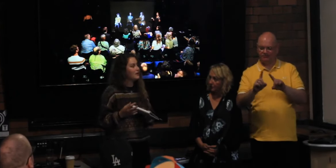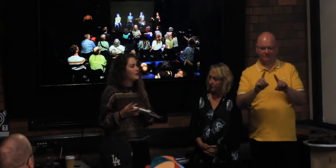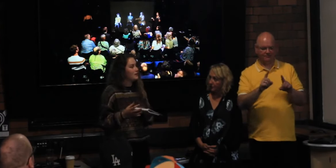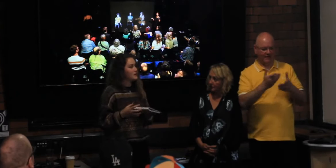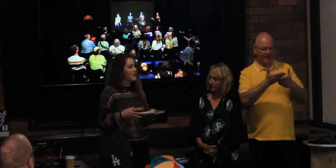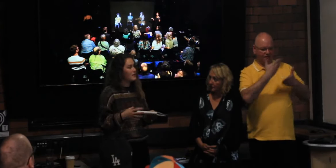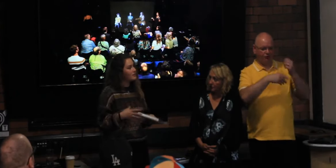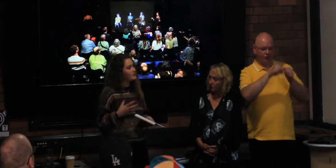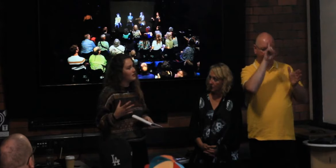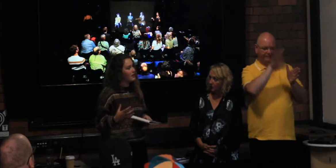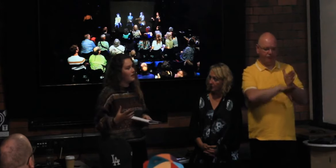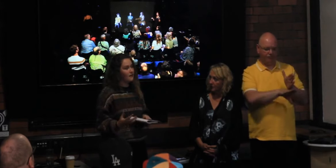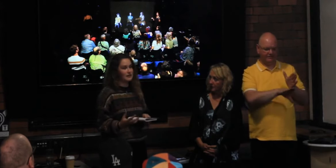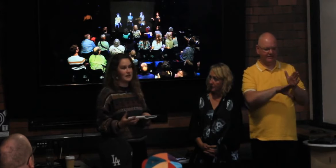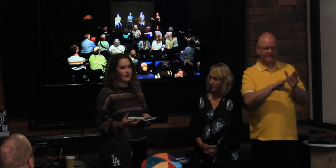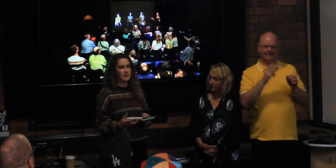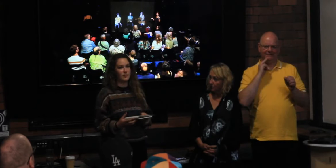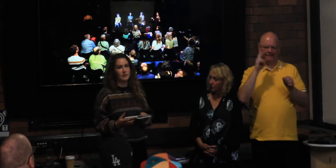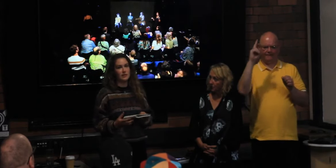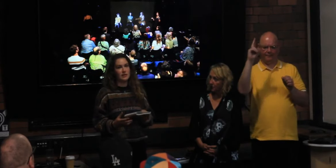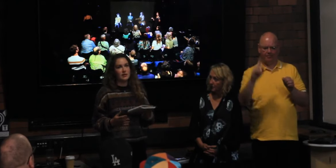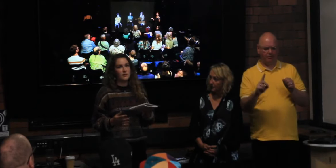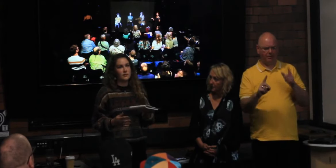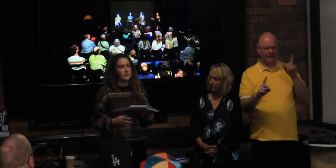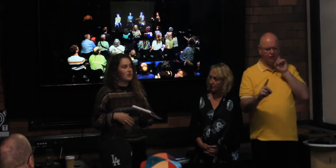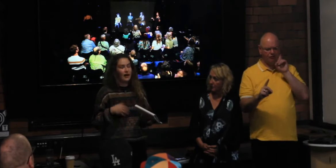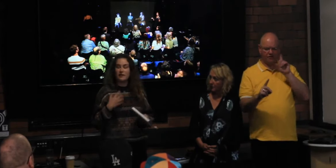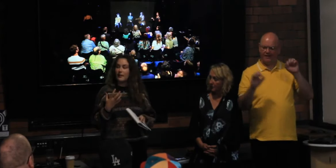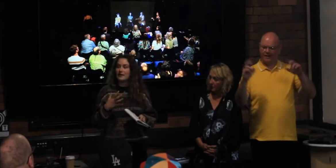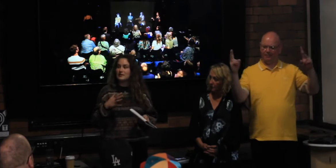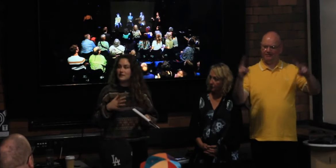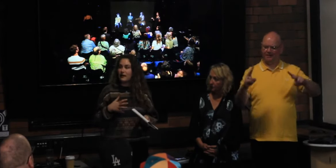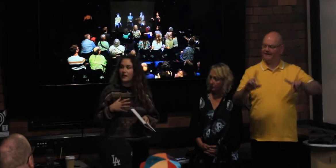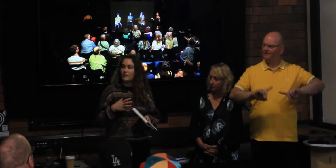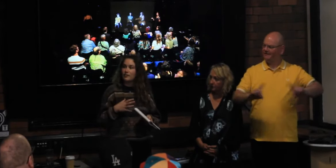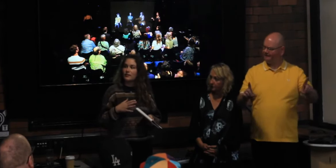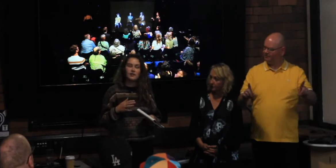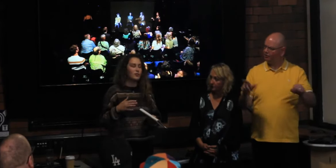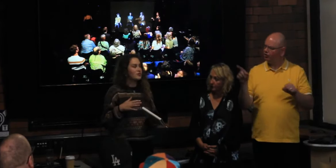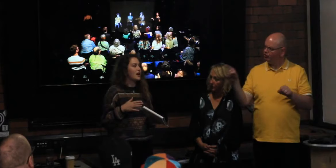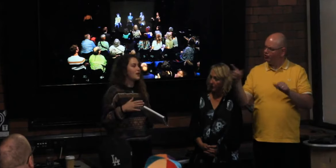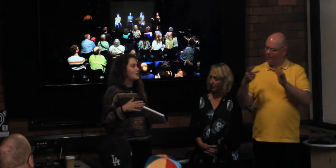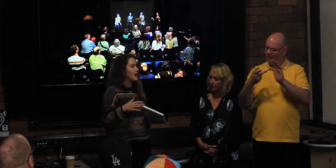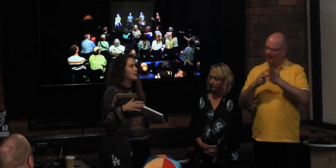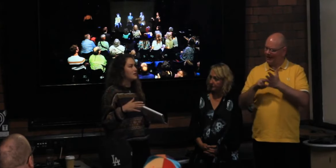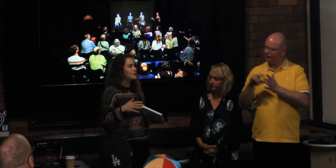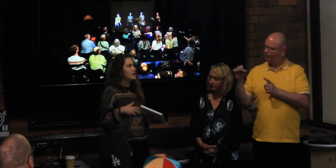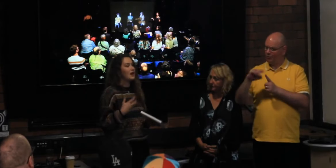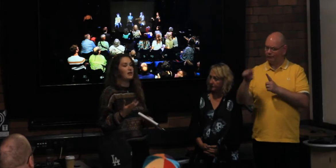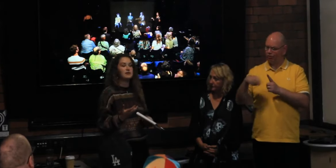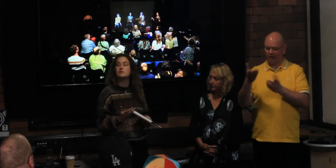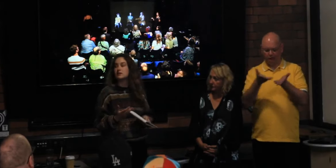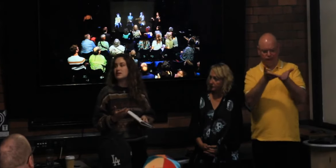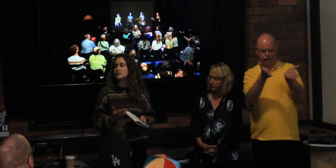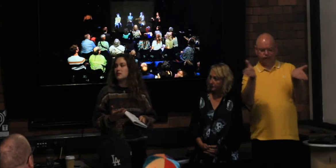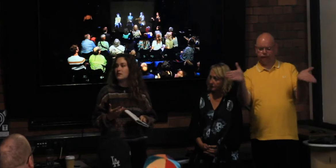different for deaf people versus hearing people. Would you have any plans to develop the project and tell